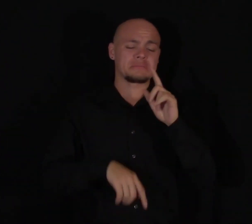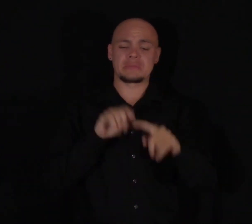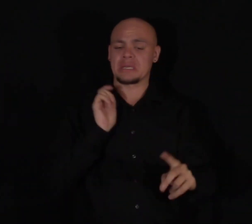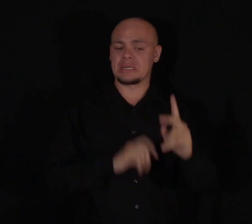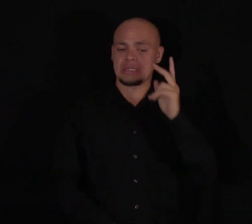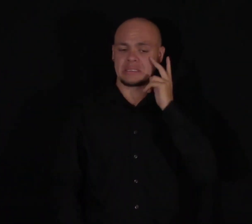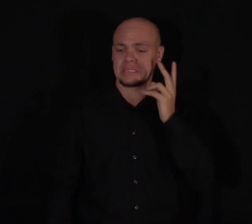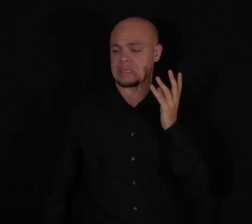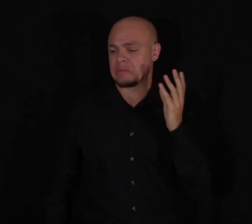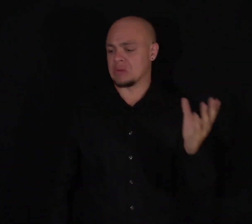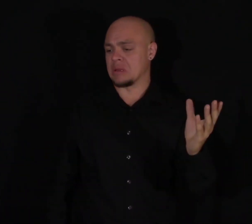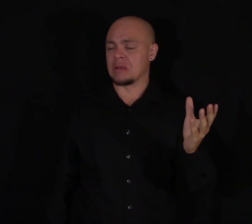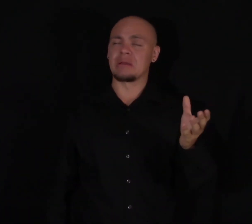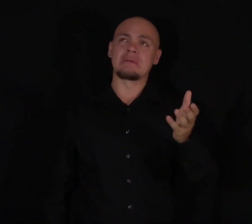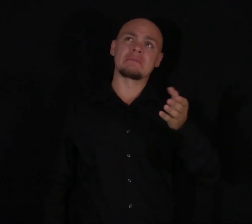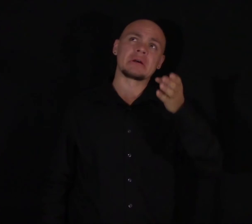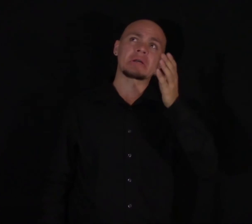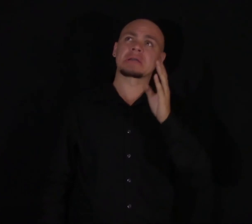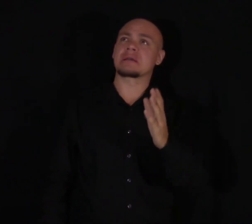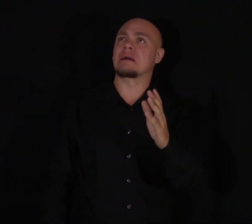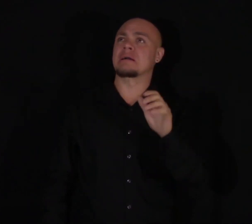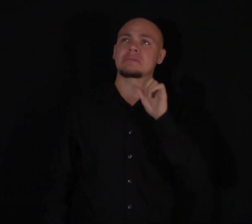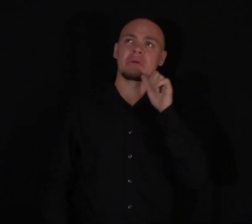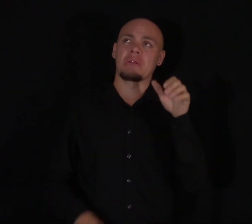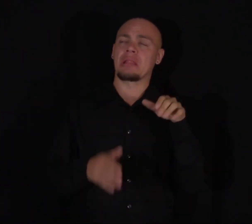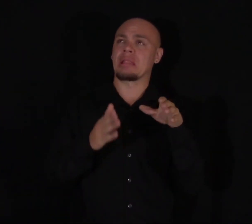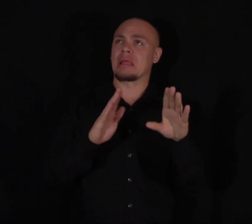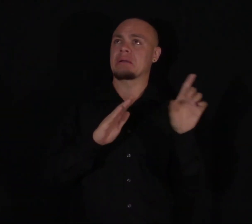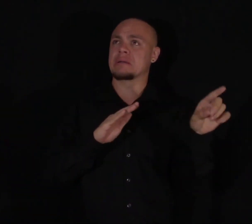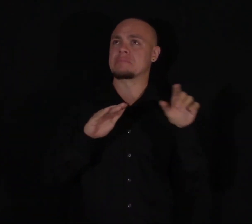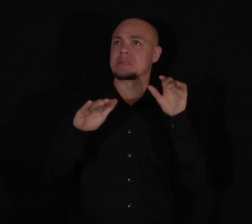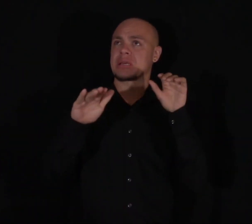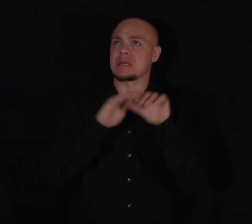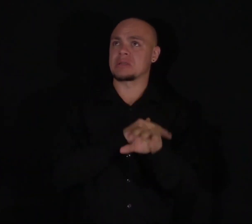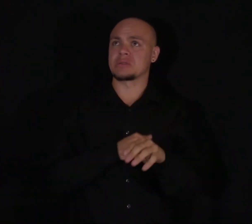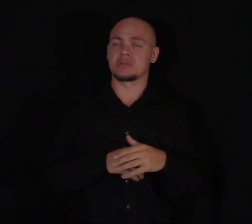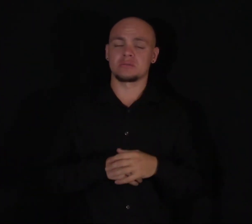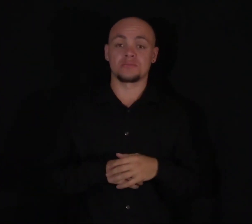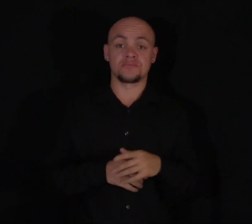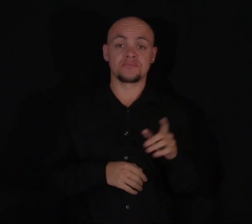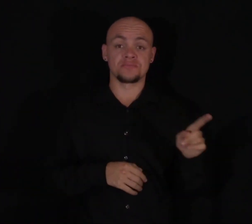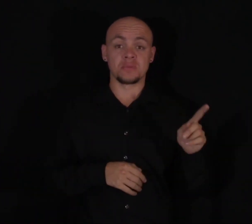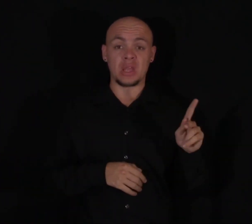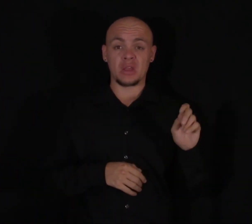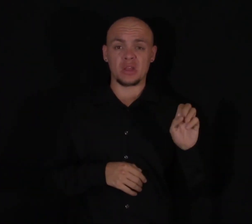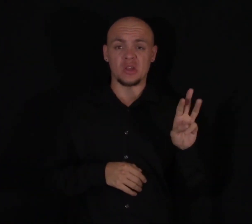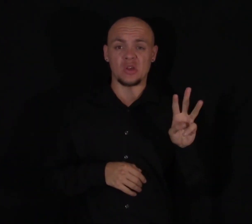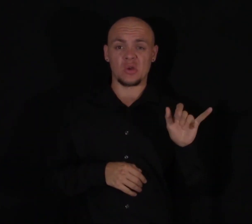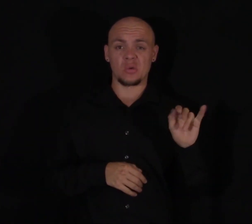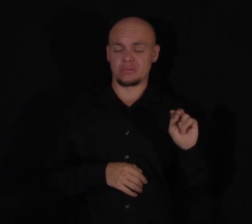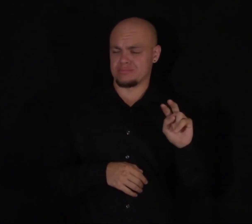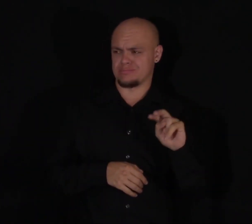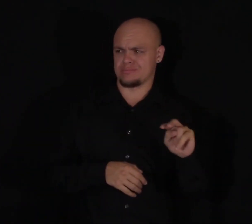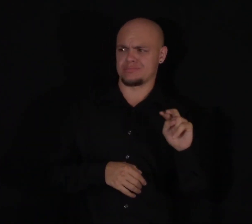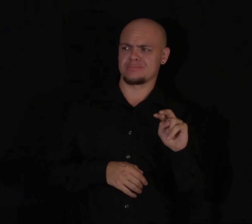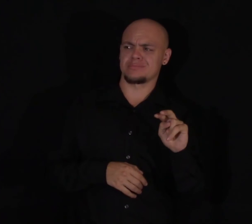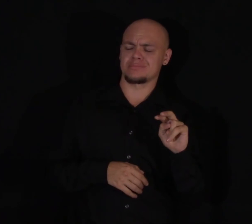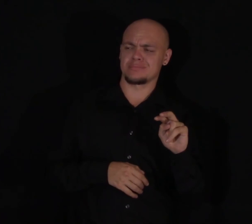For God's sake, do not let him enter." Mr. Kirwan regarded me with a troubled countenance. He could not